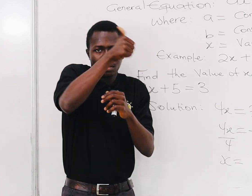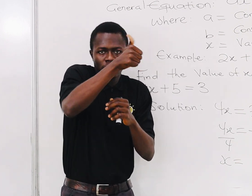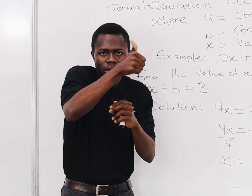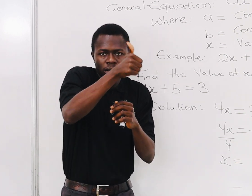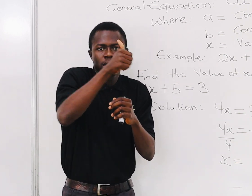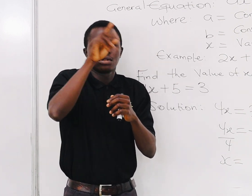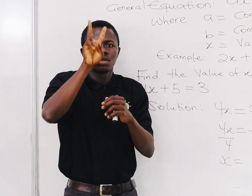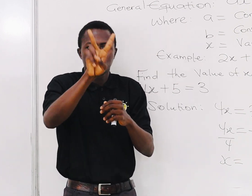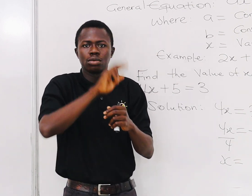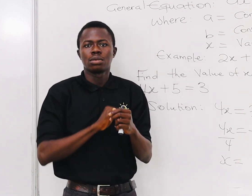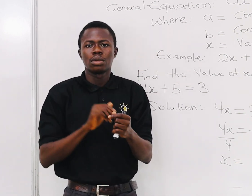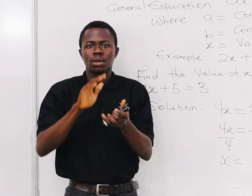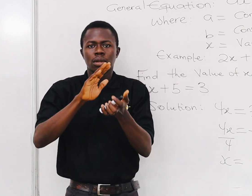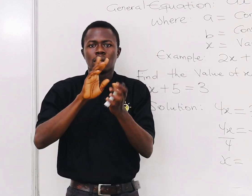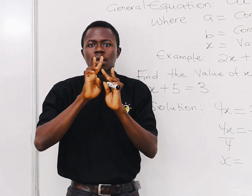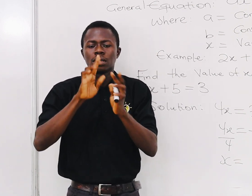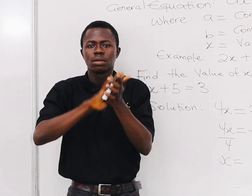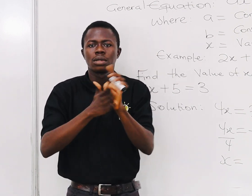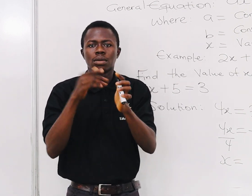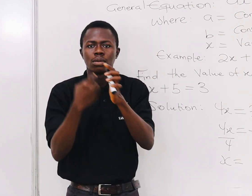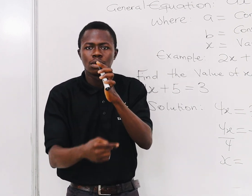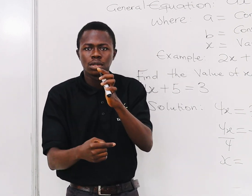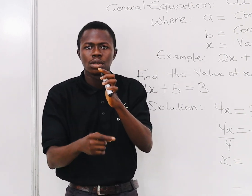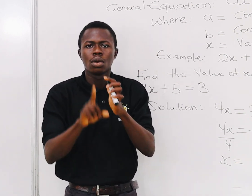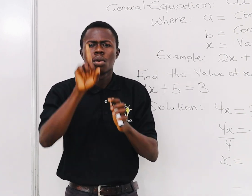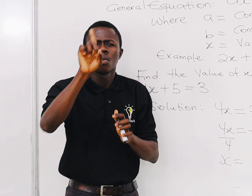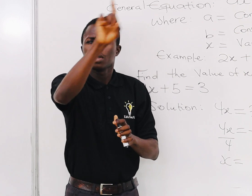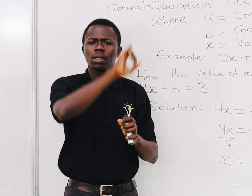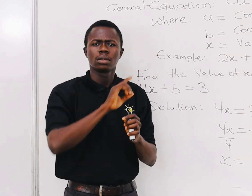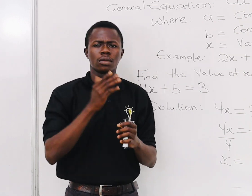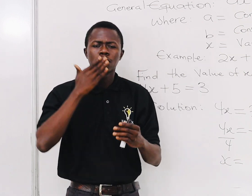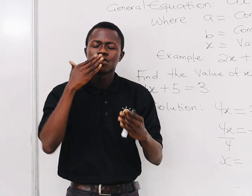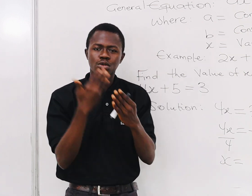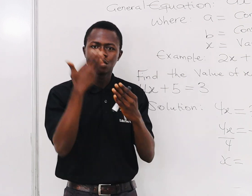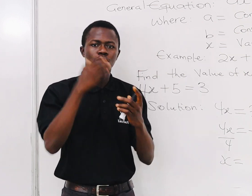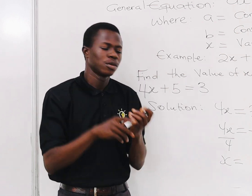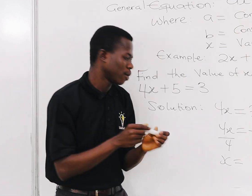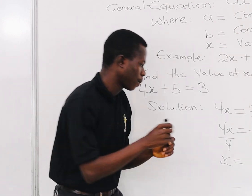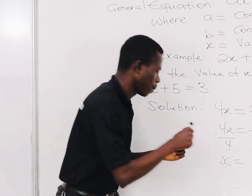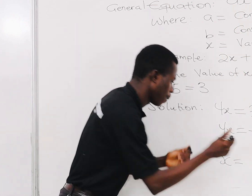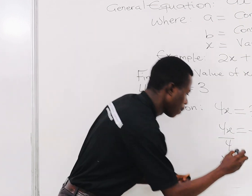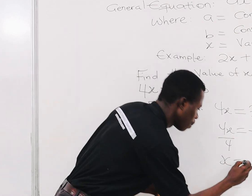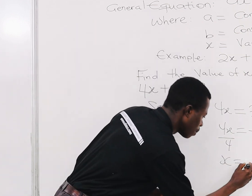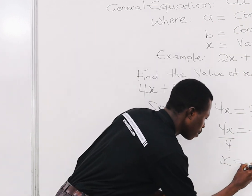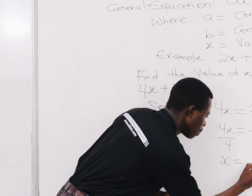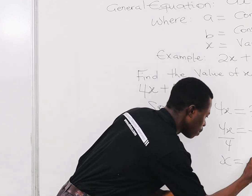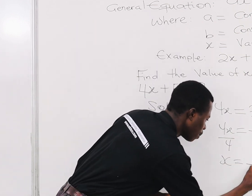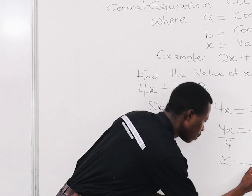So 2 divided itself, and the answer is 1. So we have x